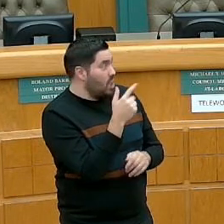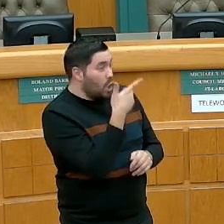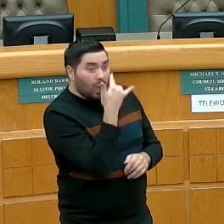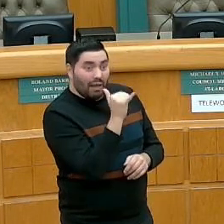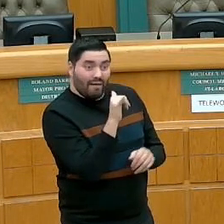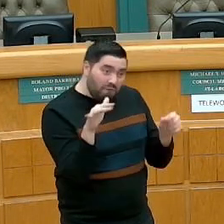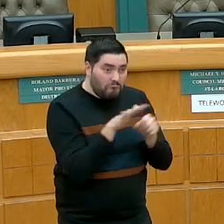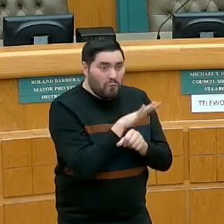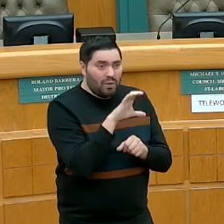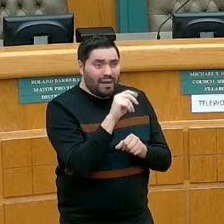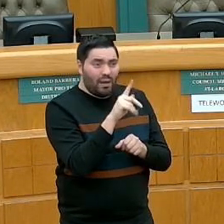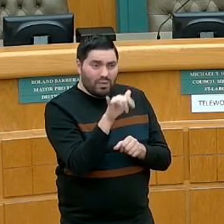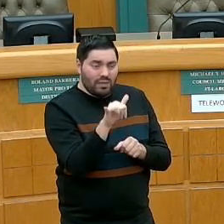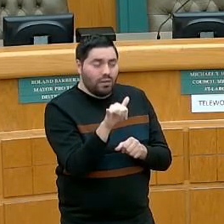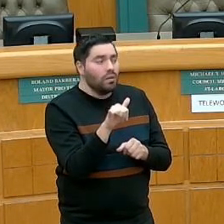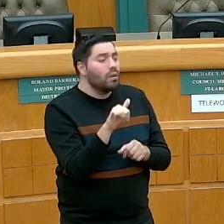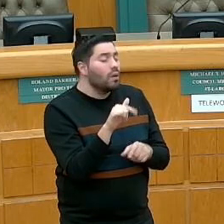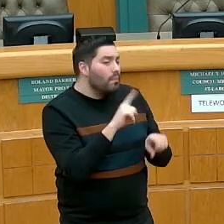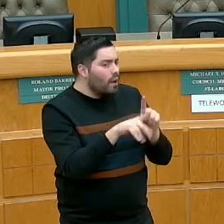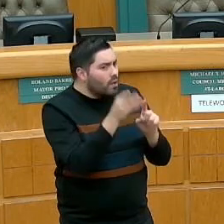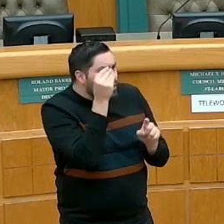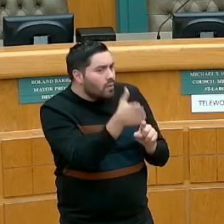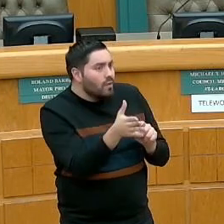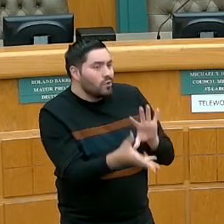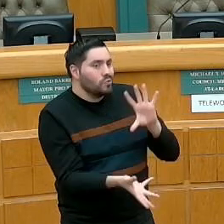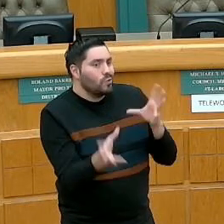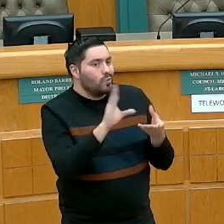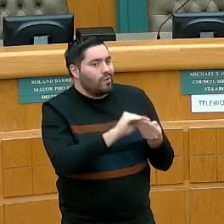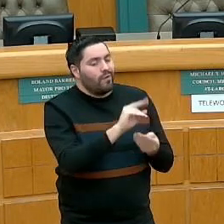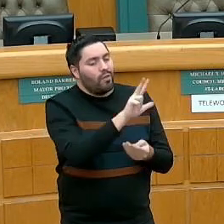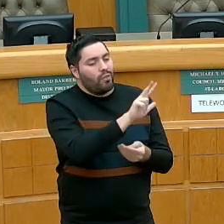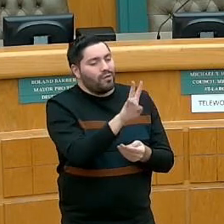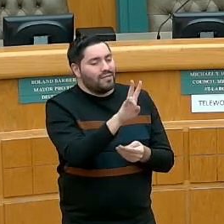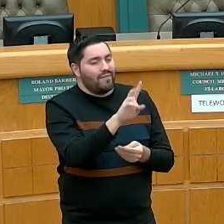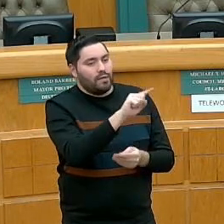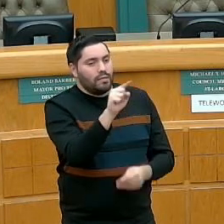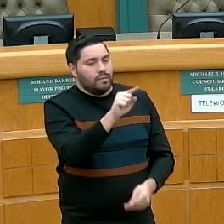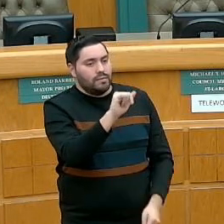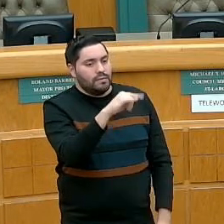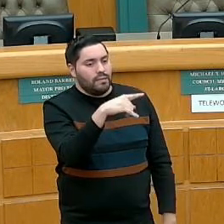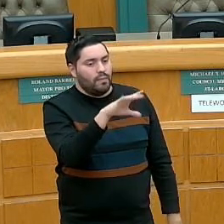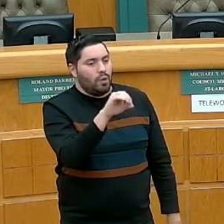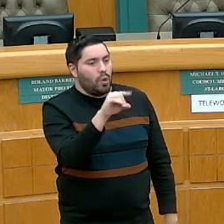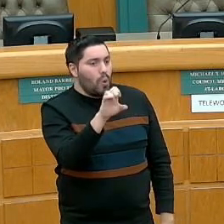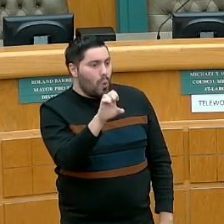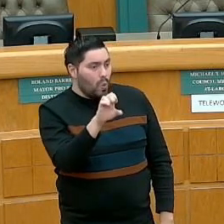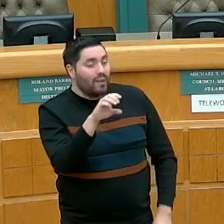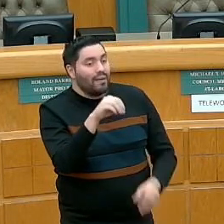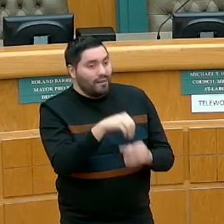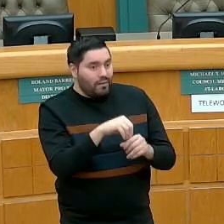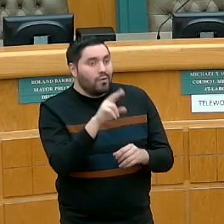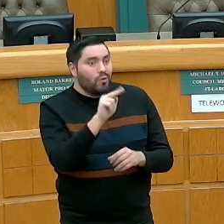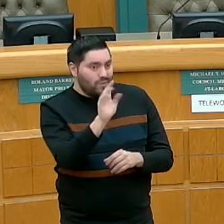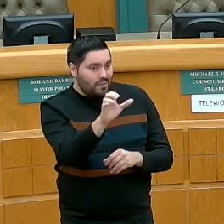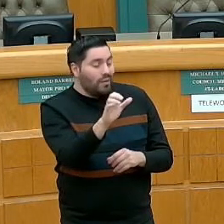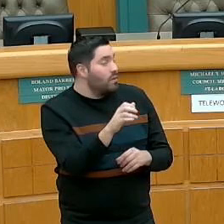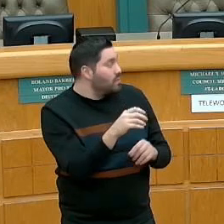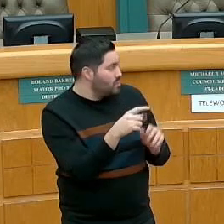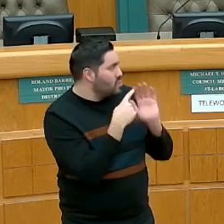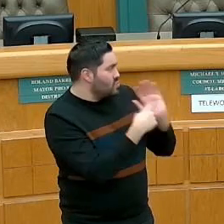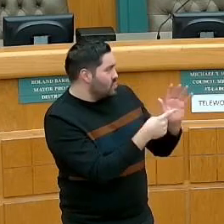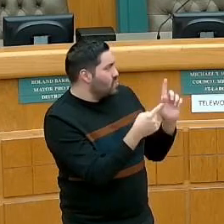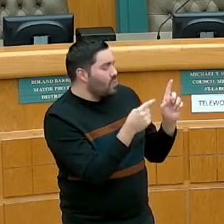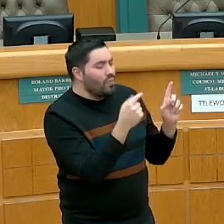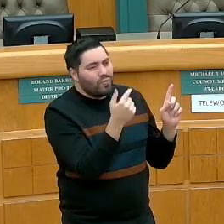county. But just as a note, there's a total of 37 zip codes in Nueces County. And so while 13 are showed,